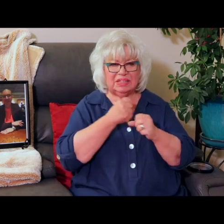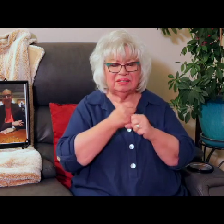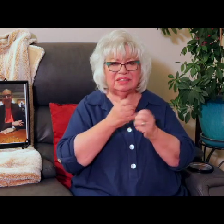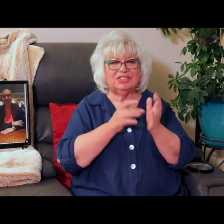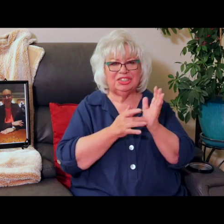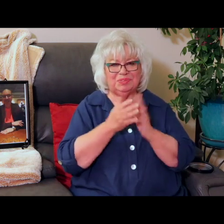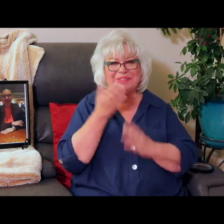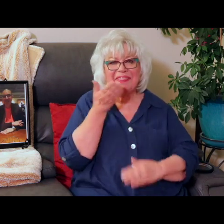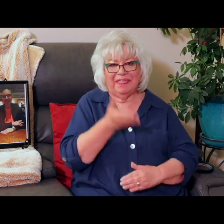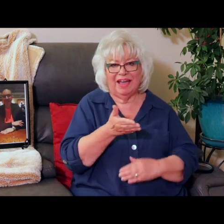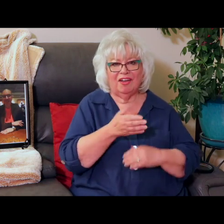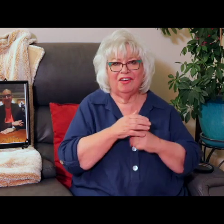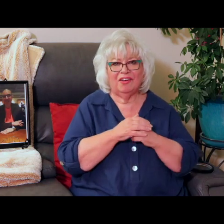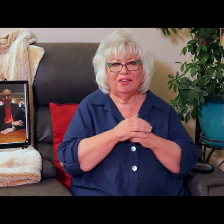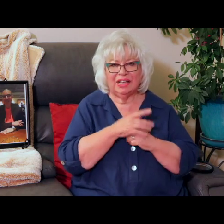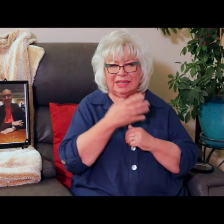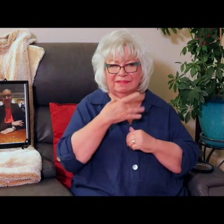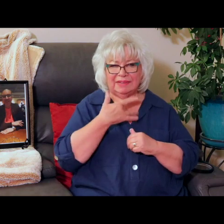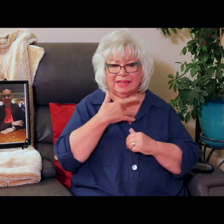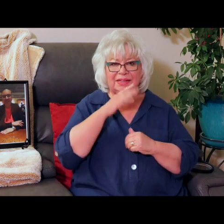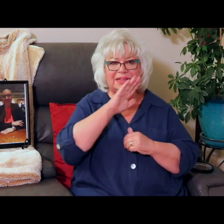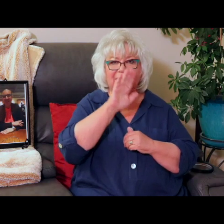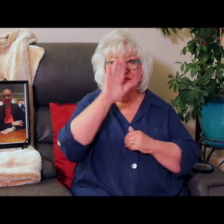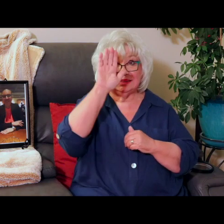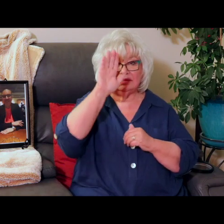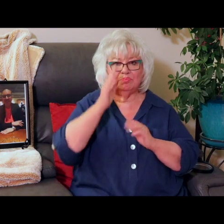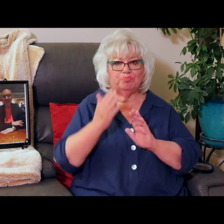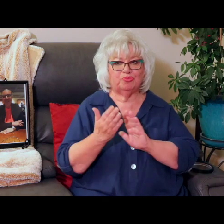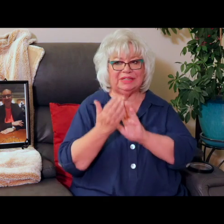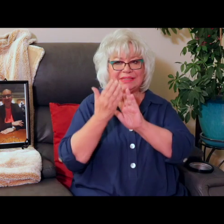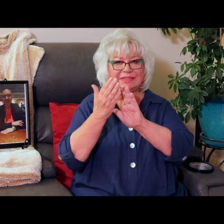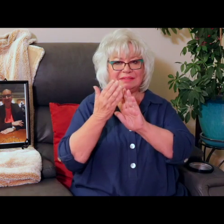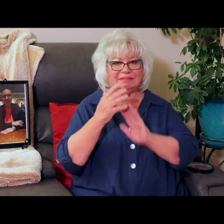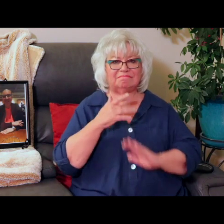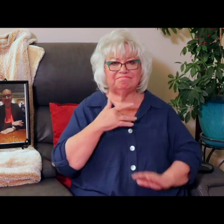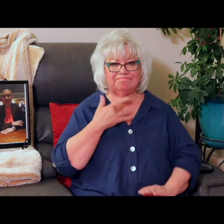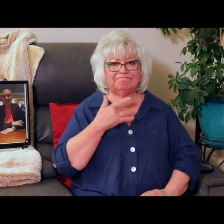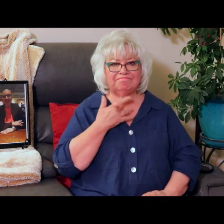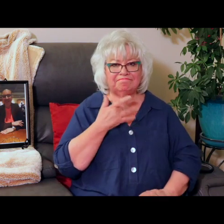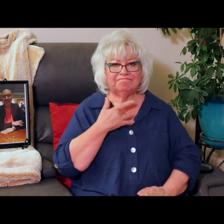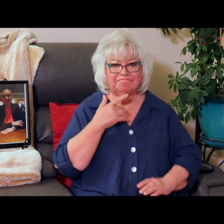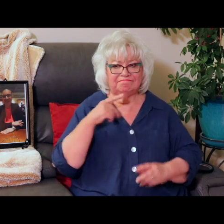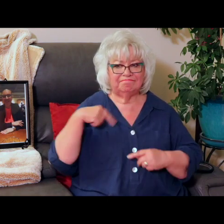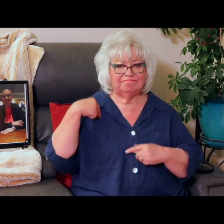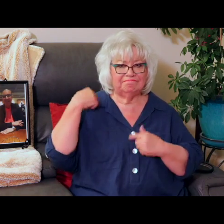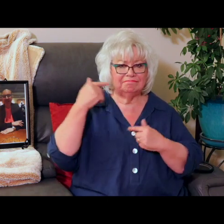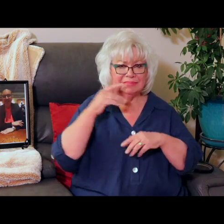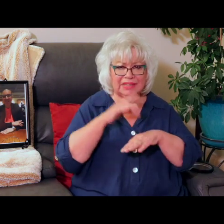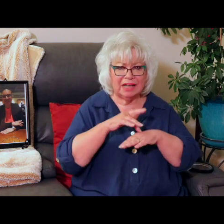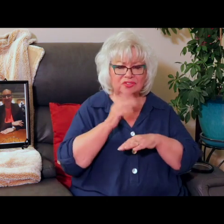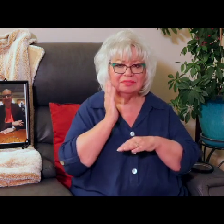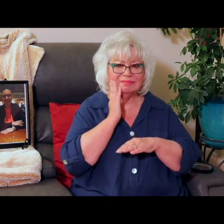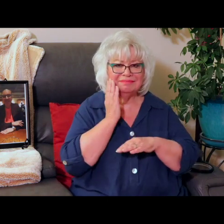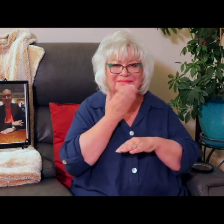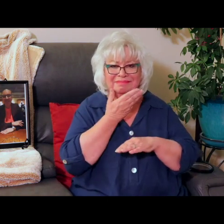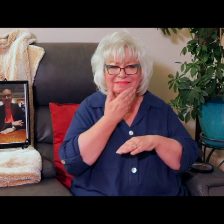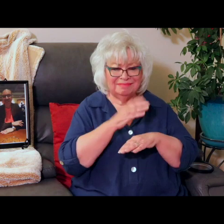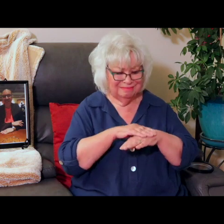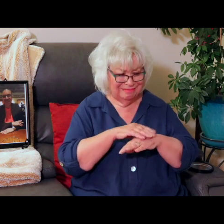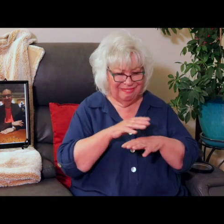He went through this experience for 2 years with Jesus, and he felt Jesus' presence. He felt Jesus